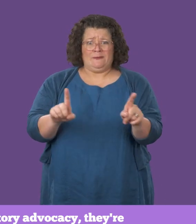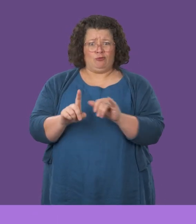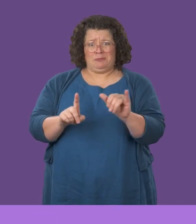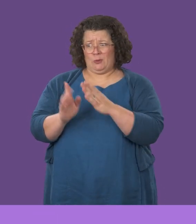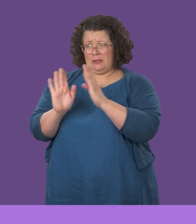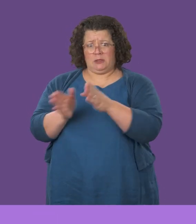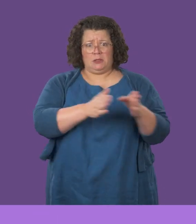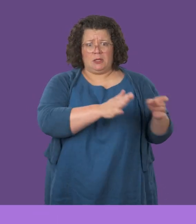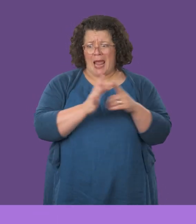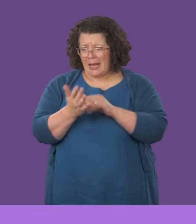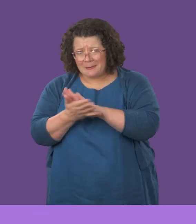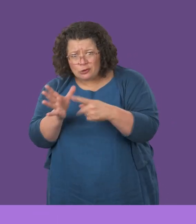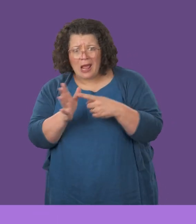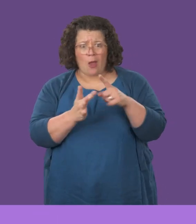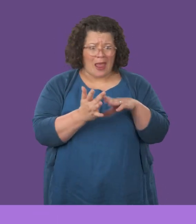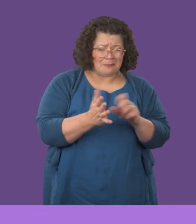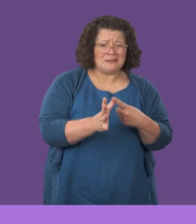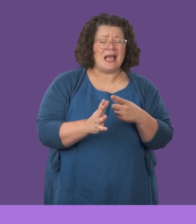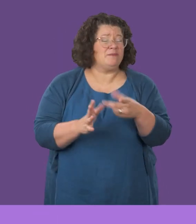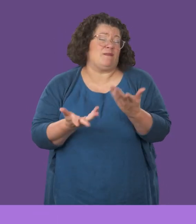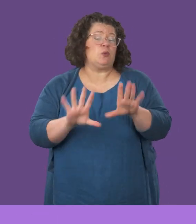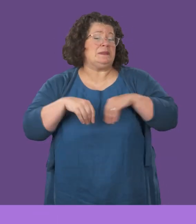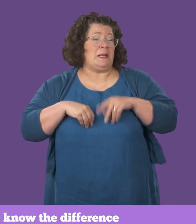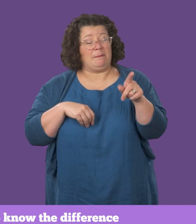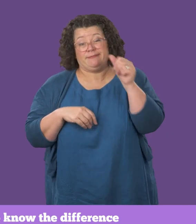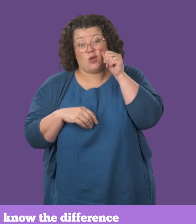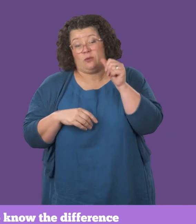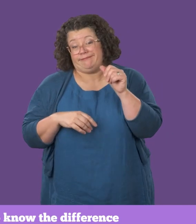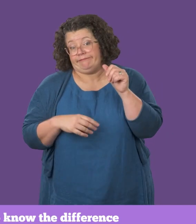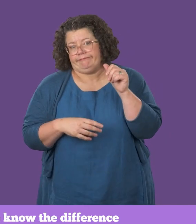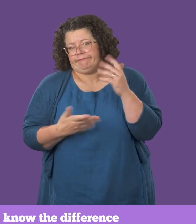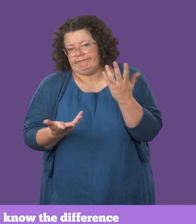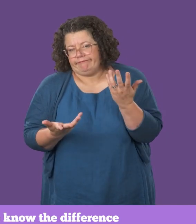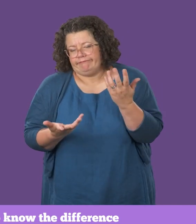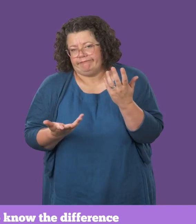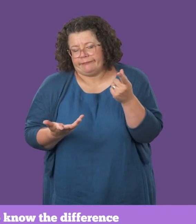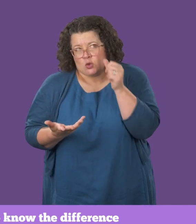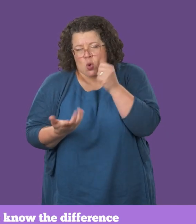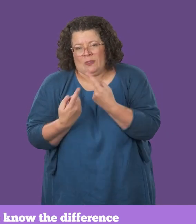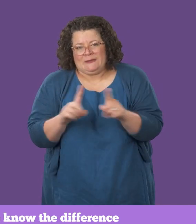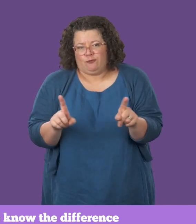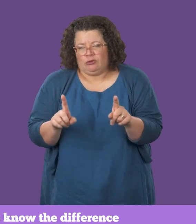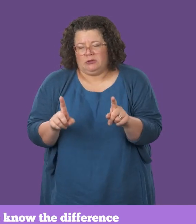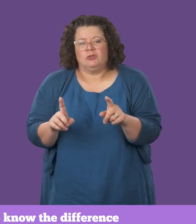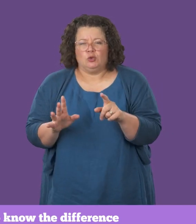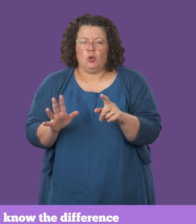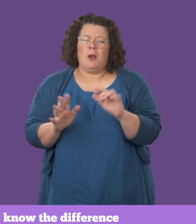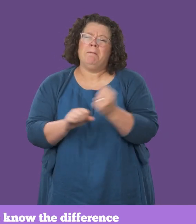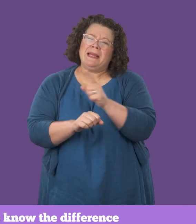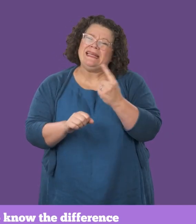IMHA and an IMCA. Just accept it, that they're not going to know the difference. So make it easy. Make it easy